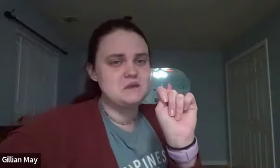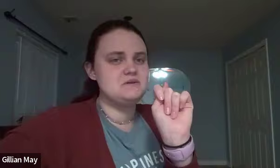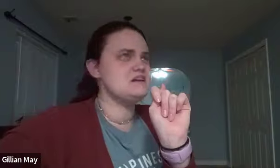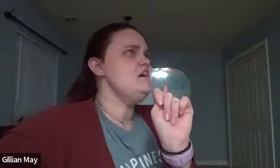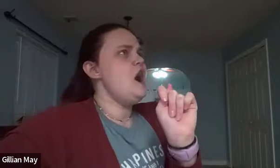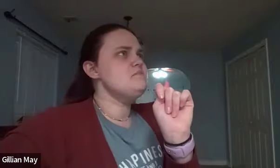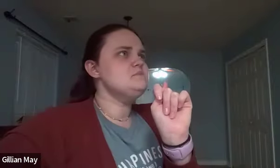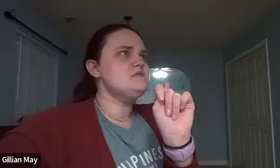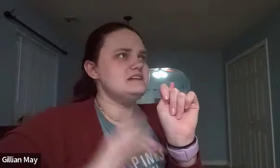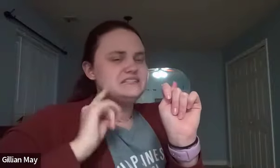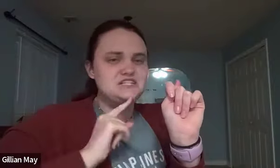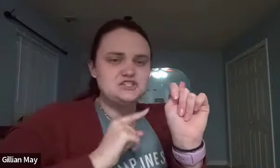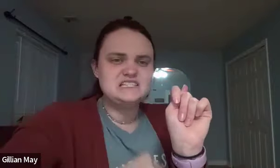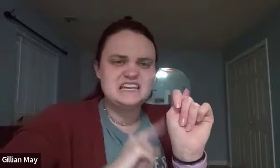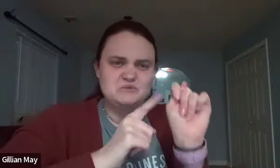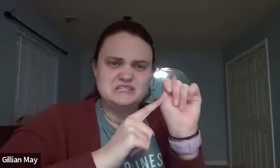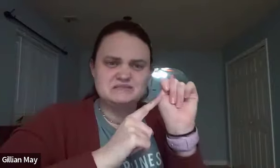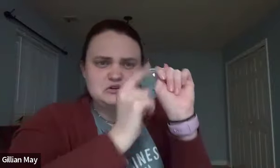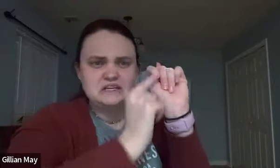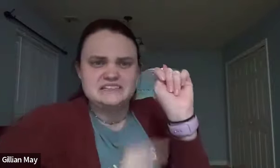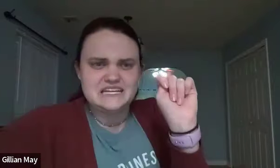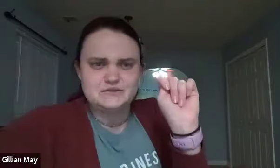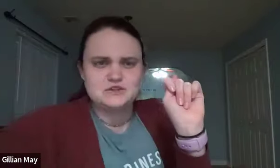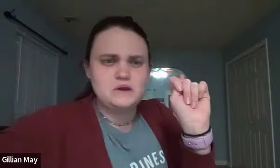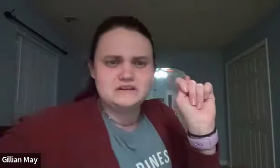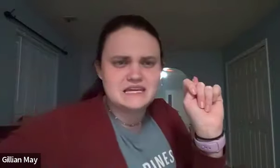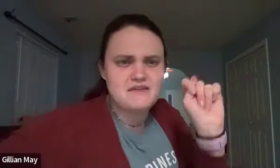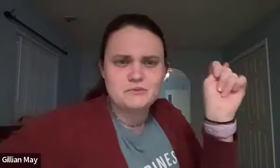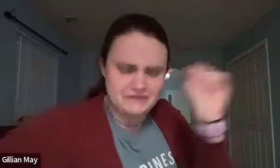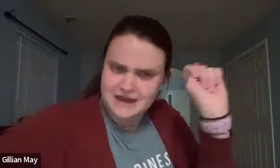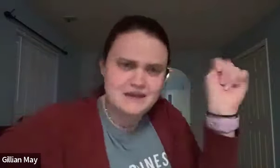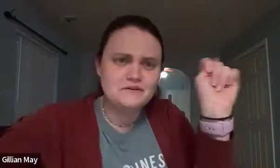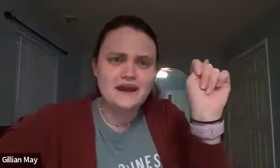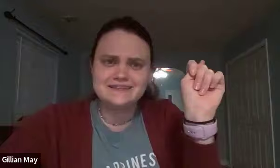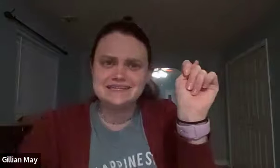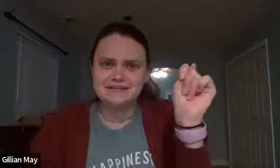may be like, I remember that teacher, she said it was a crooked T and it was the weirdest thing ever, but I never forgot the T.